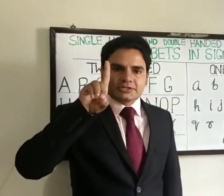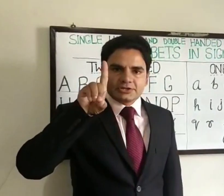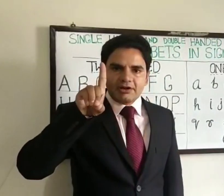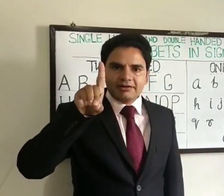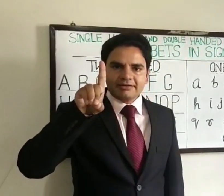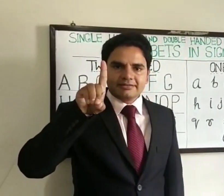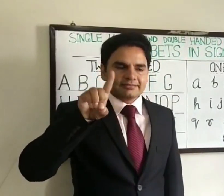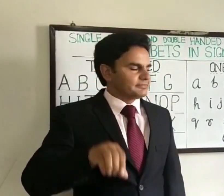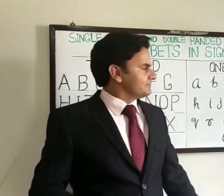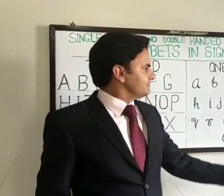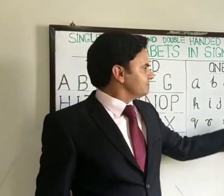D,